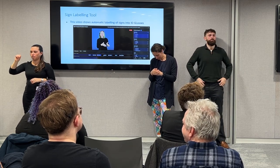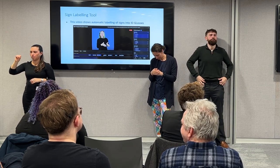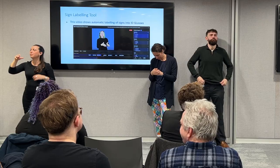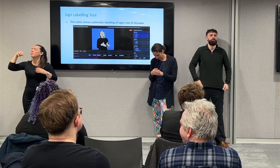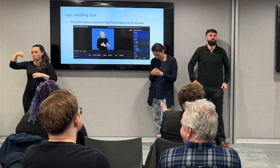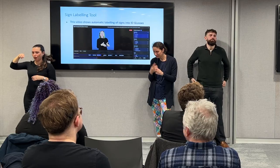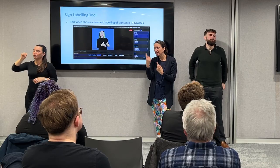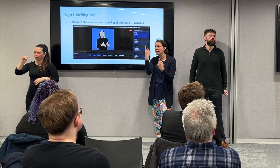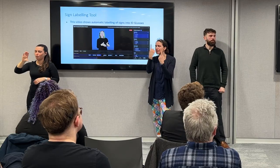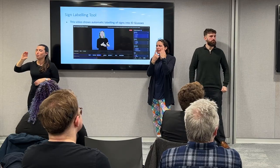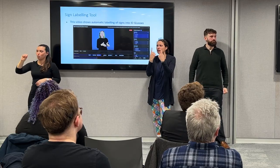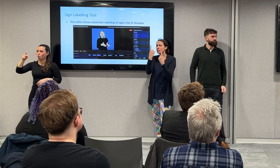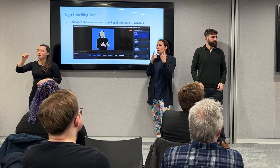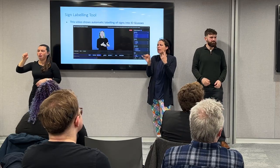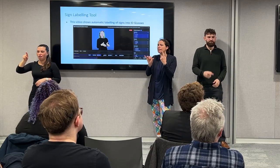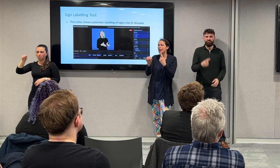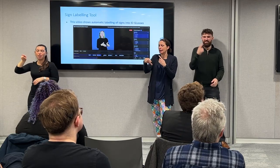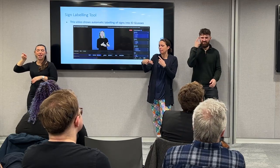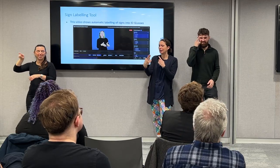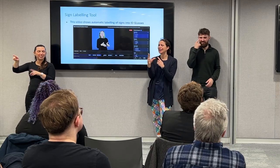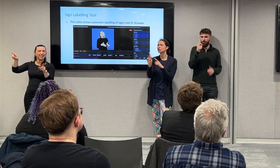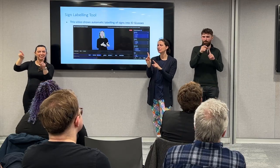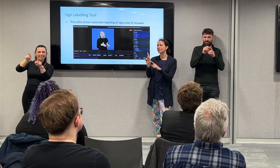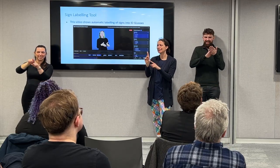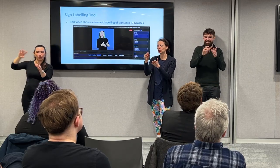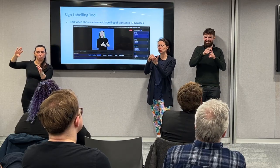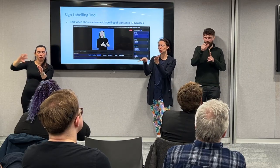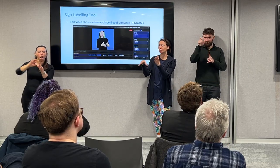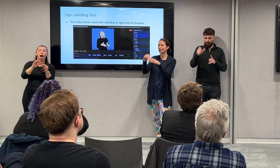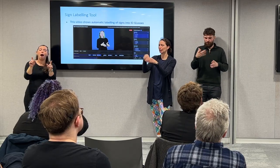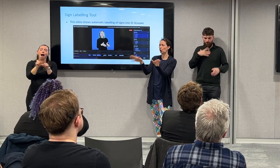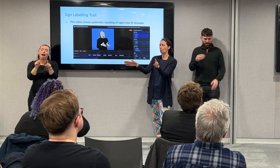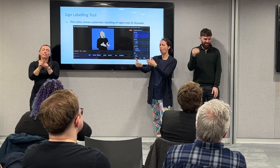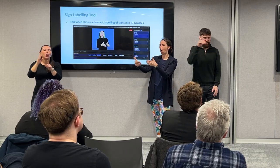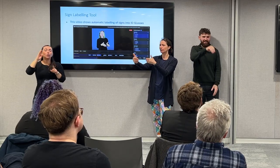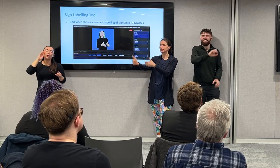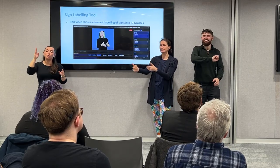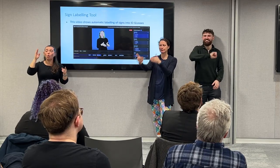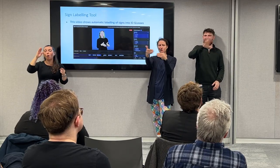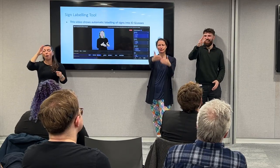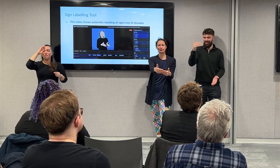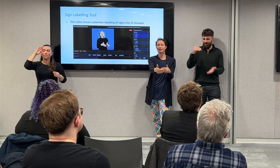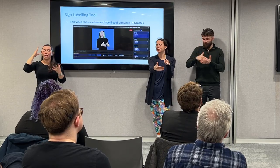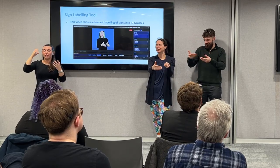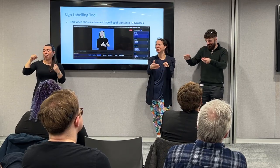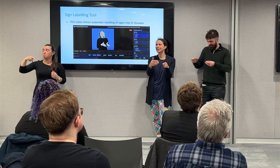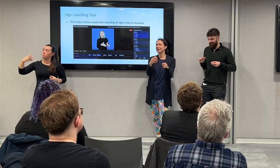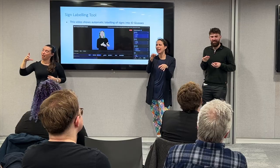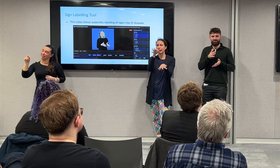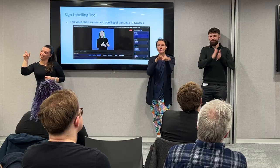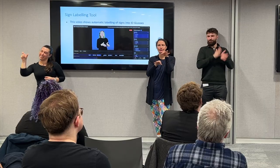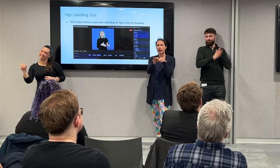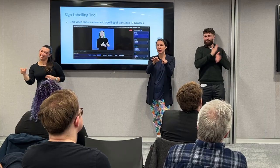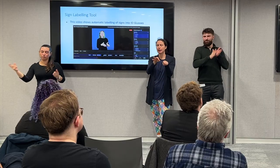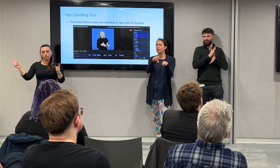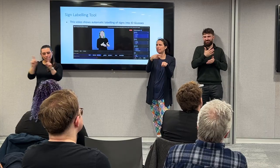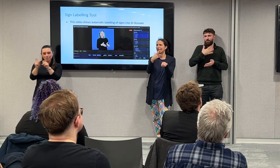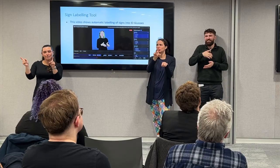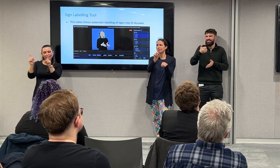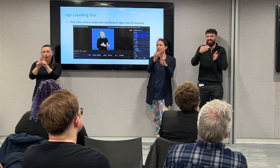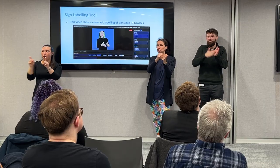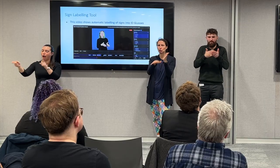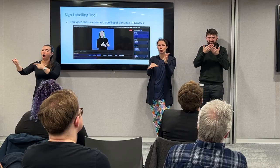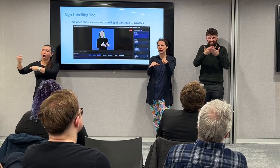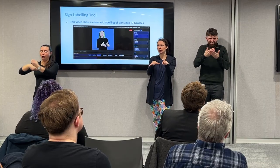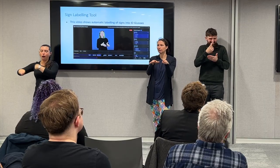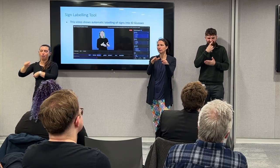Think of it as a PhD student in a box that you can send off, and instead of them spending 6 months doing a study, they can do it